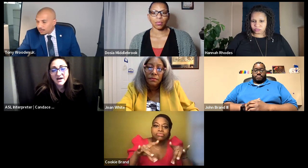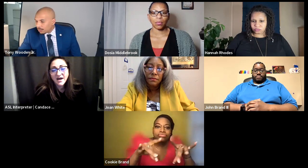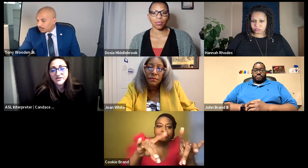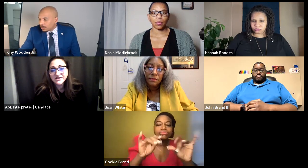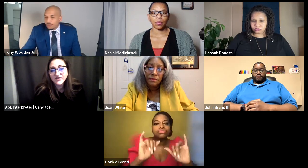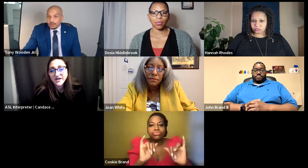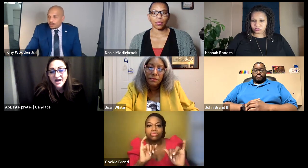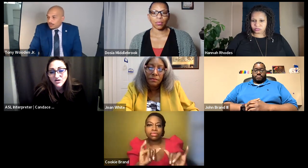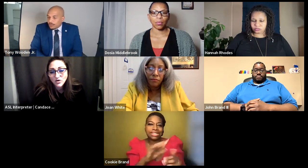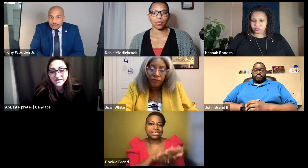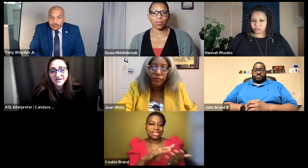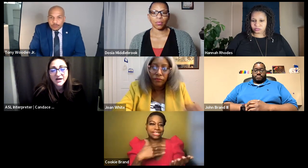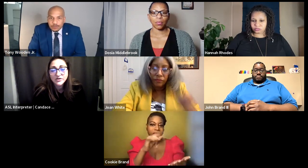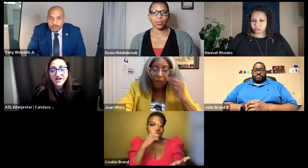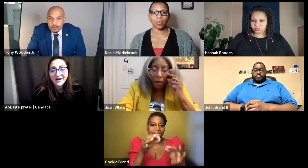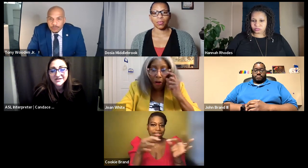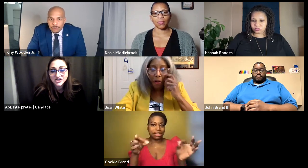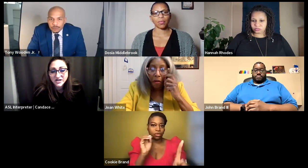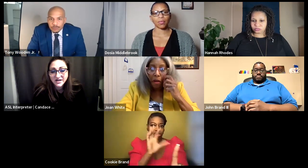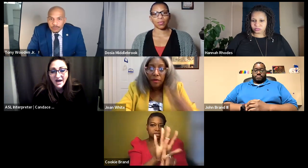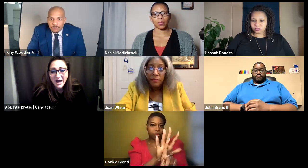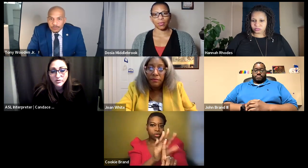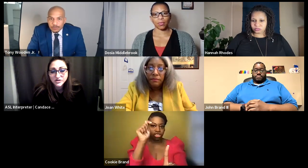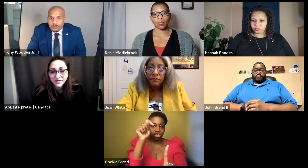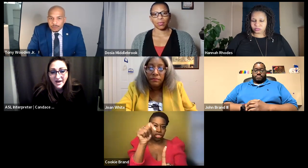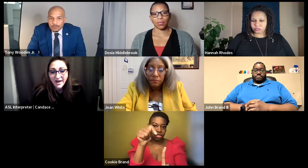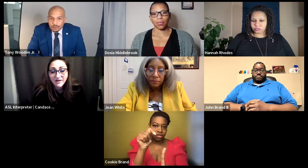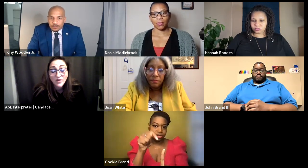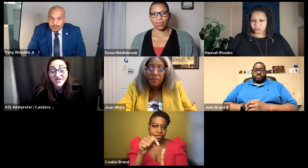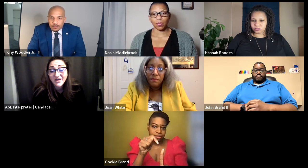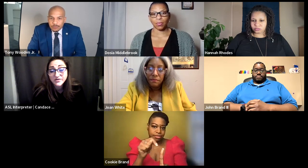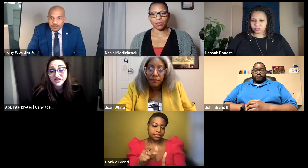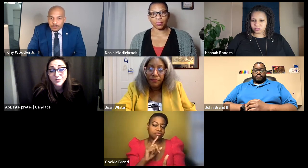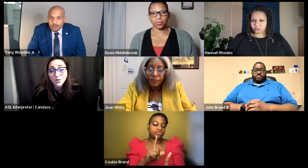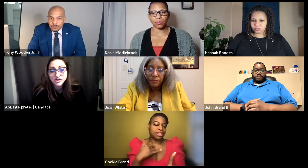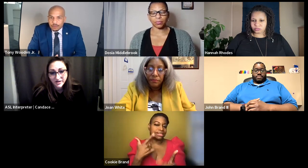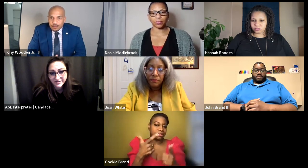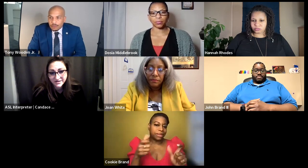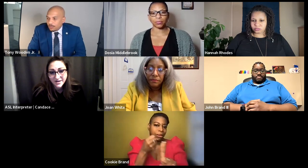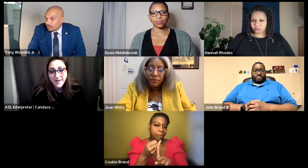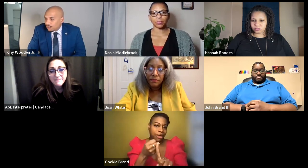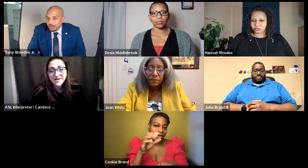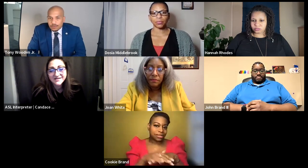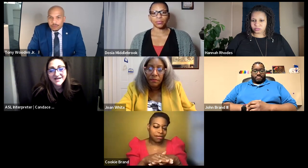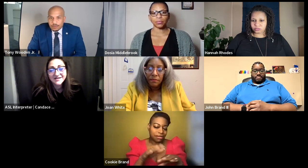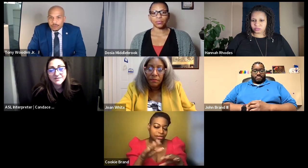And there's different categories in language acquisition and how we're doing that and what the language exposure is, because that is the